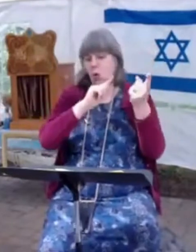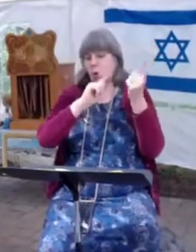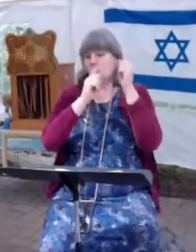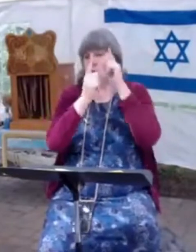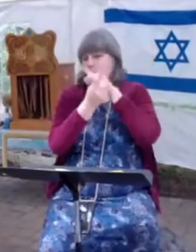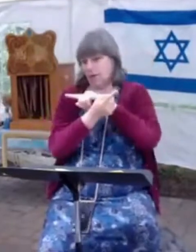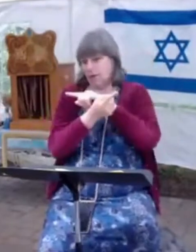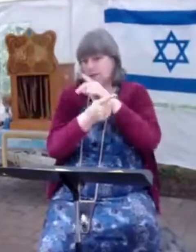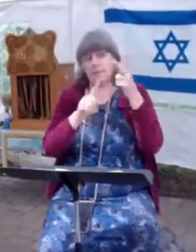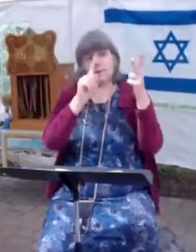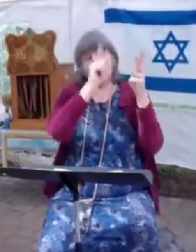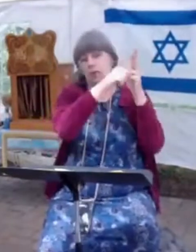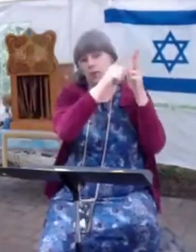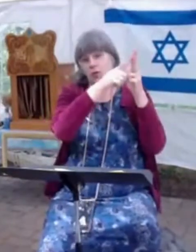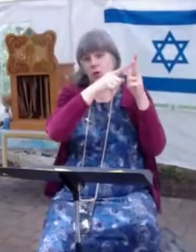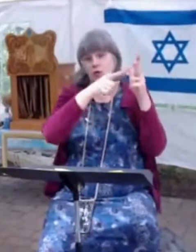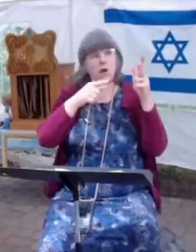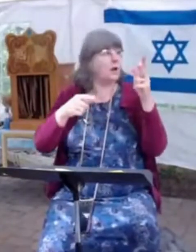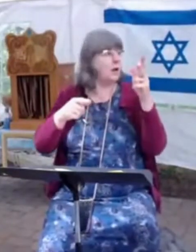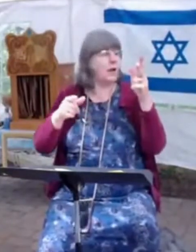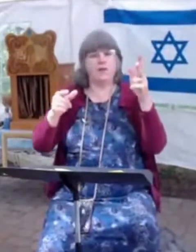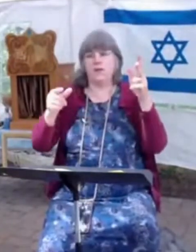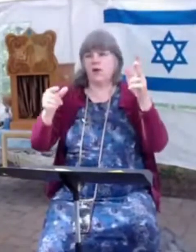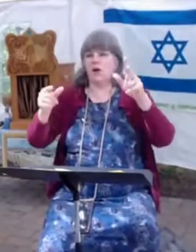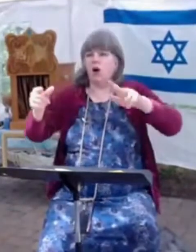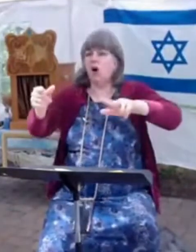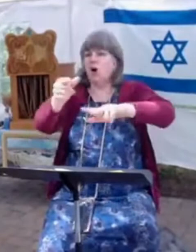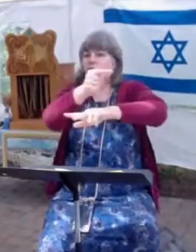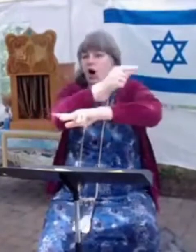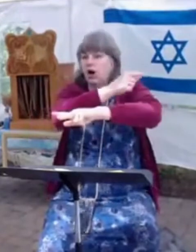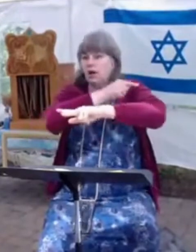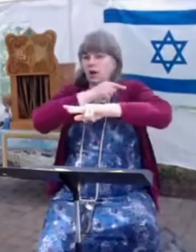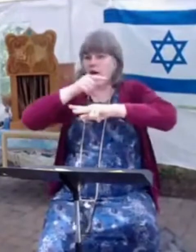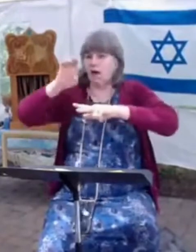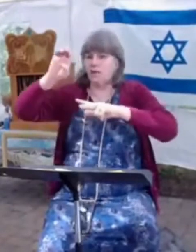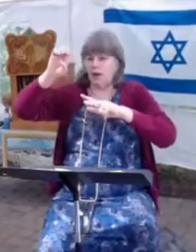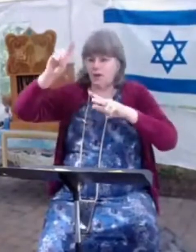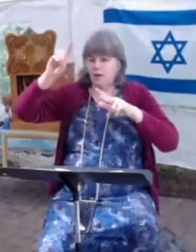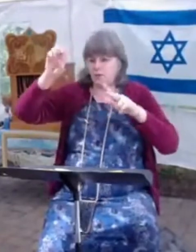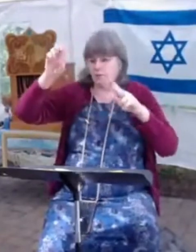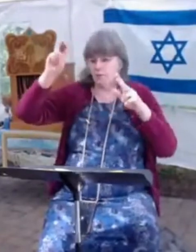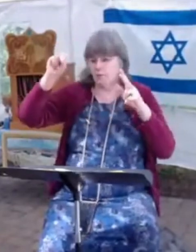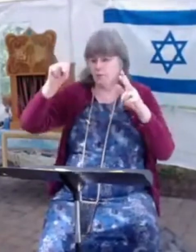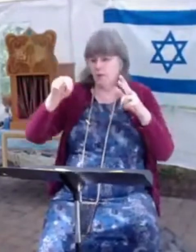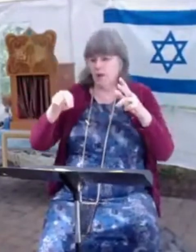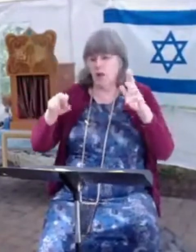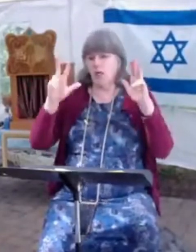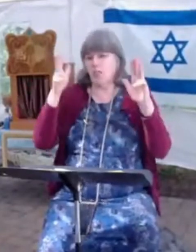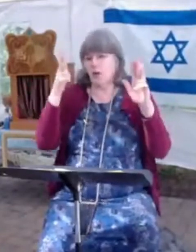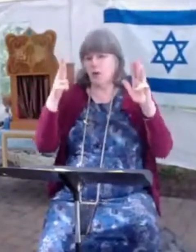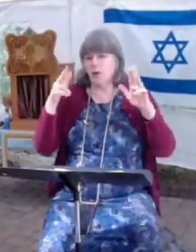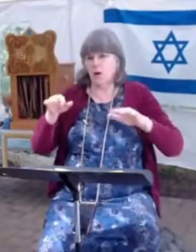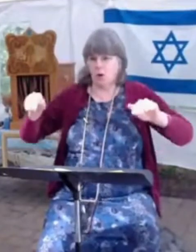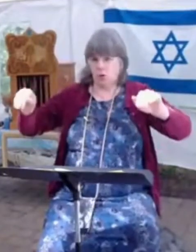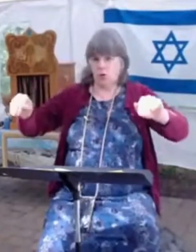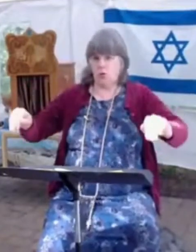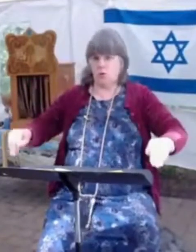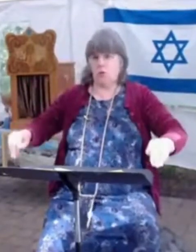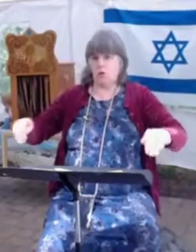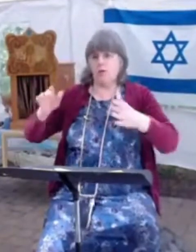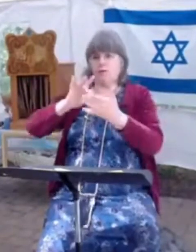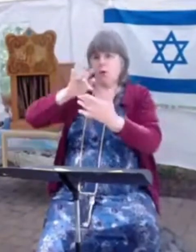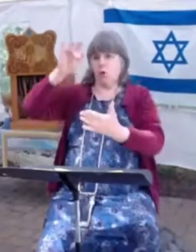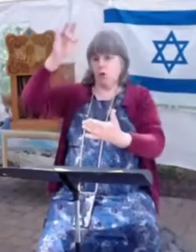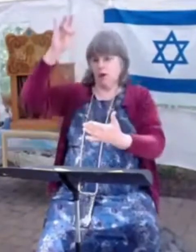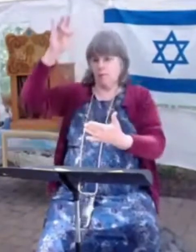which is a small model of the throne of glory, which is the house of the sanctuary, which